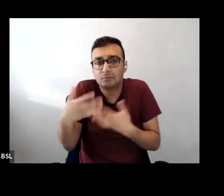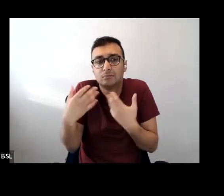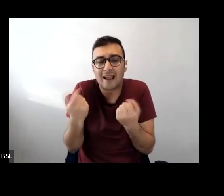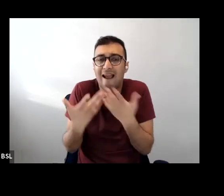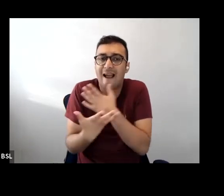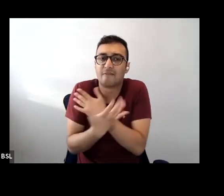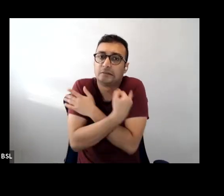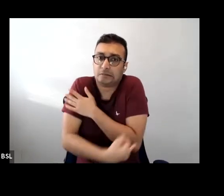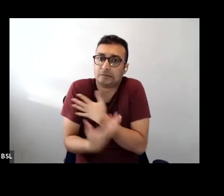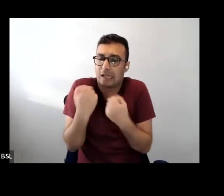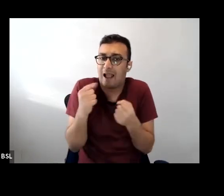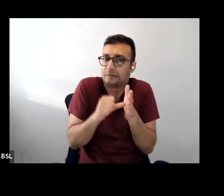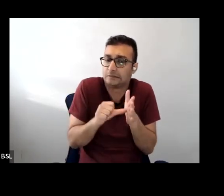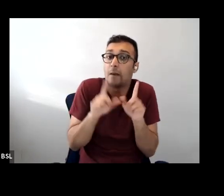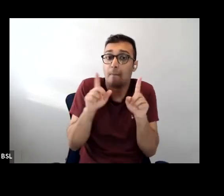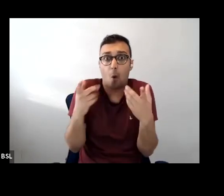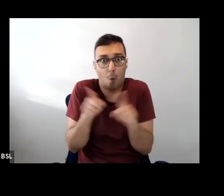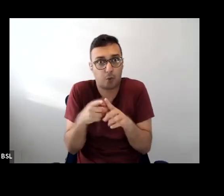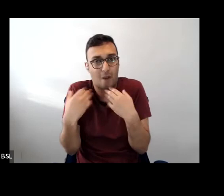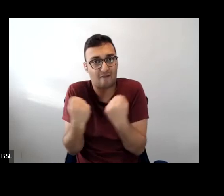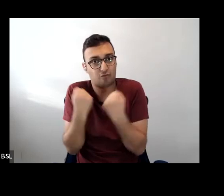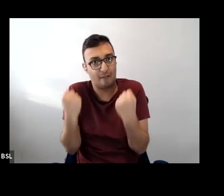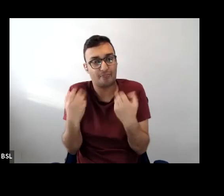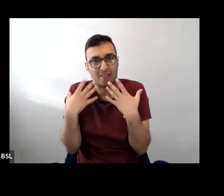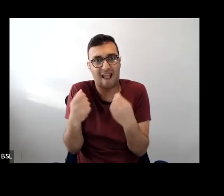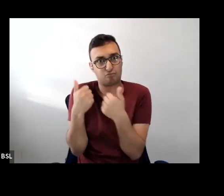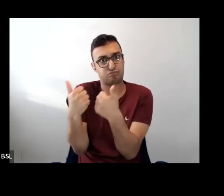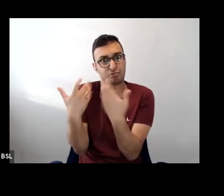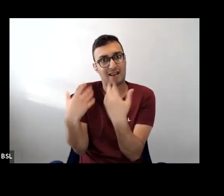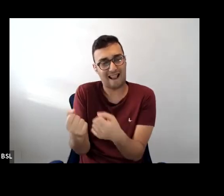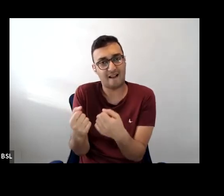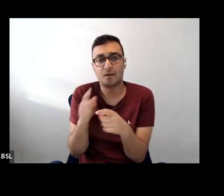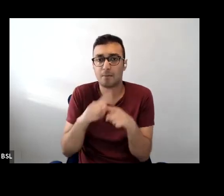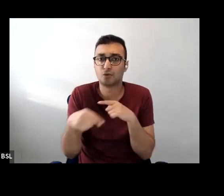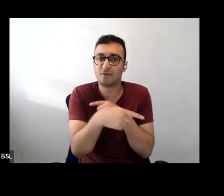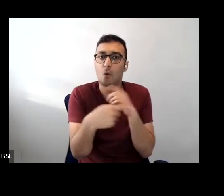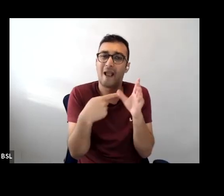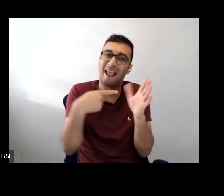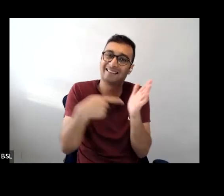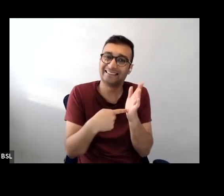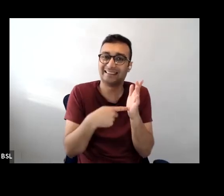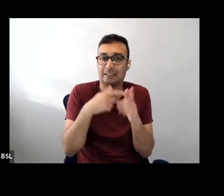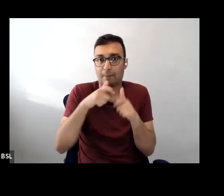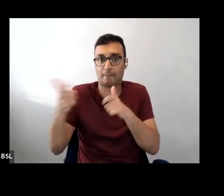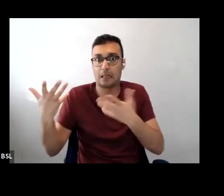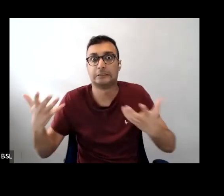particularly for AT users. So the key strength we can see is accessibility, particularly